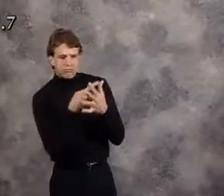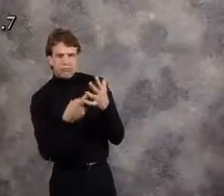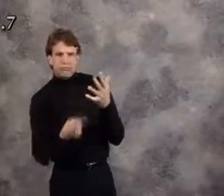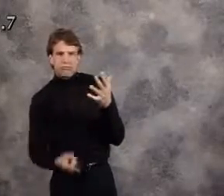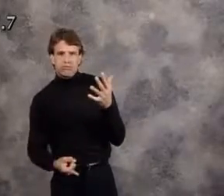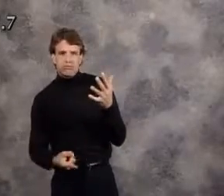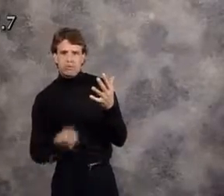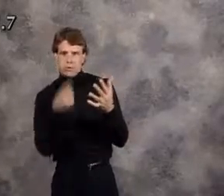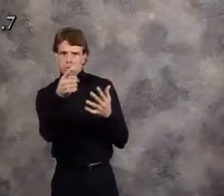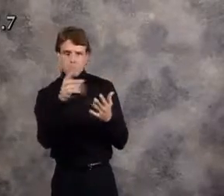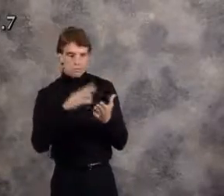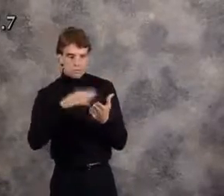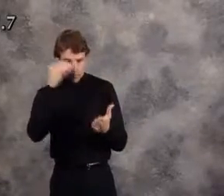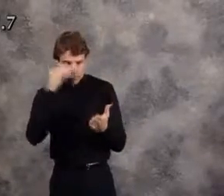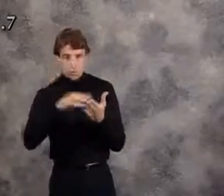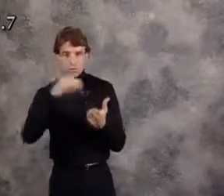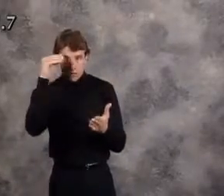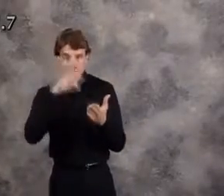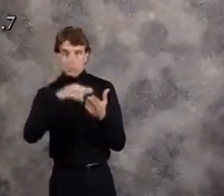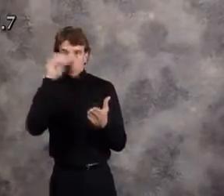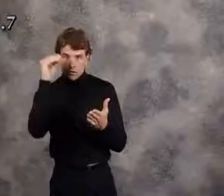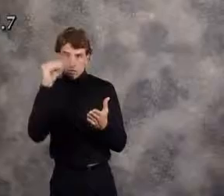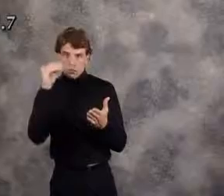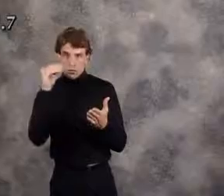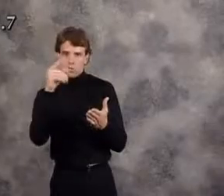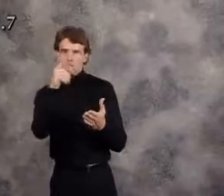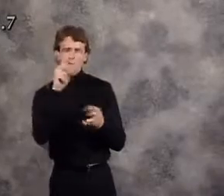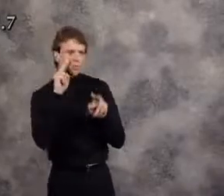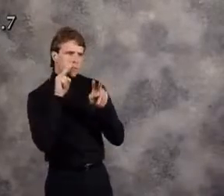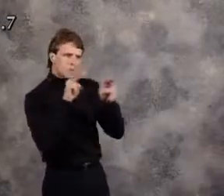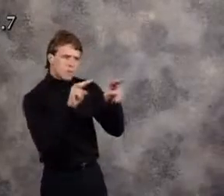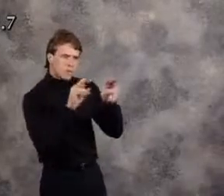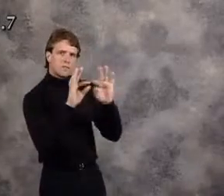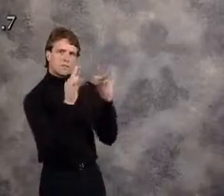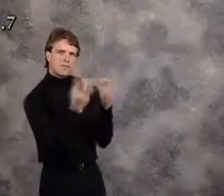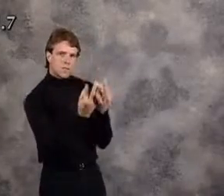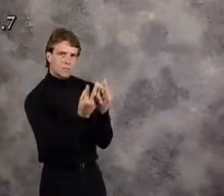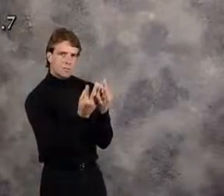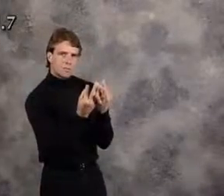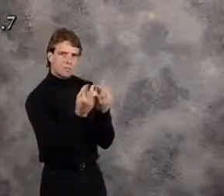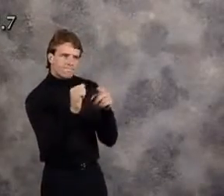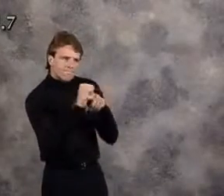Now, you can practice this list of new signs by watching the family.